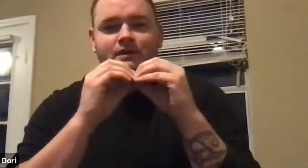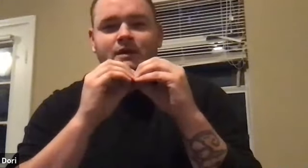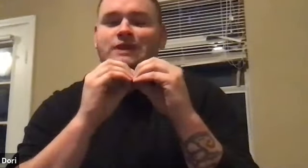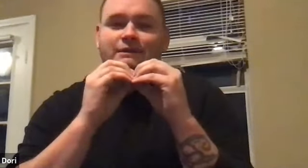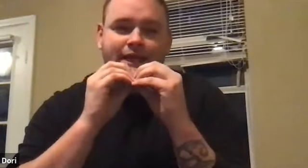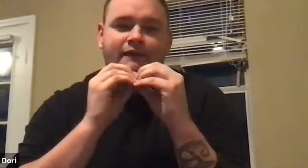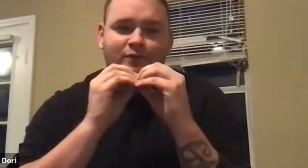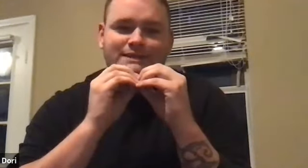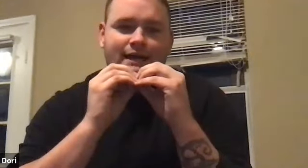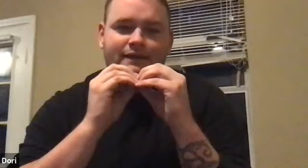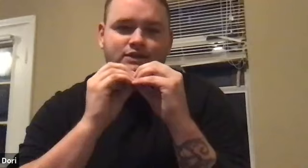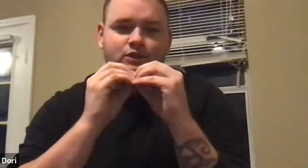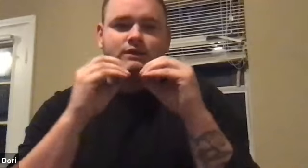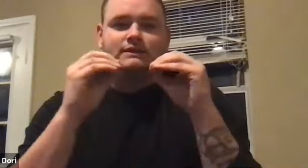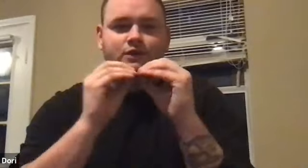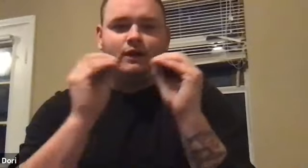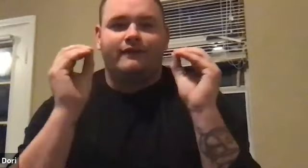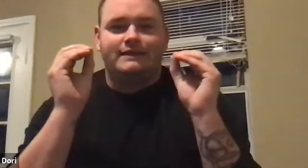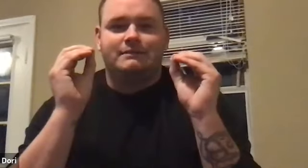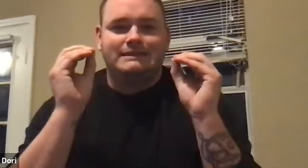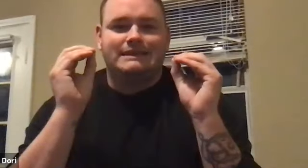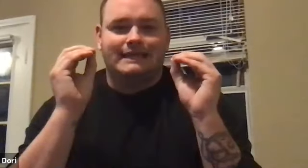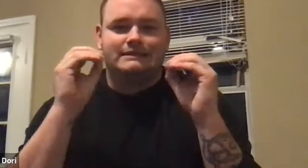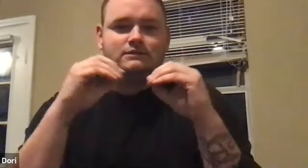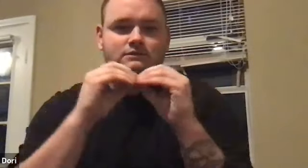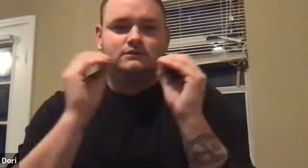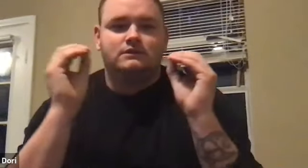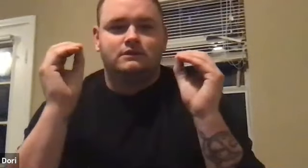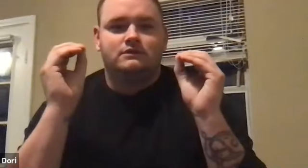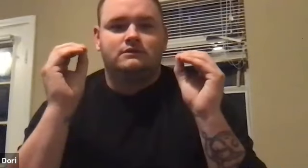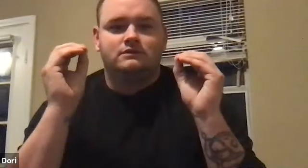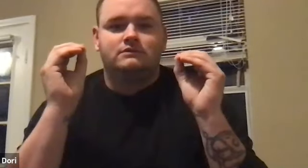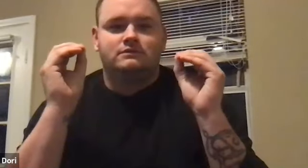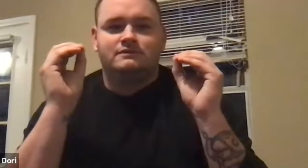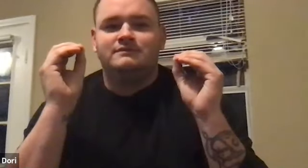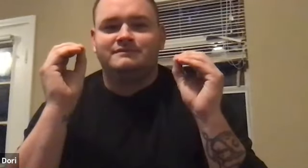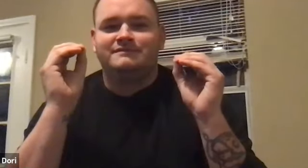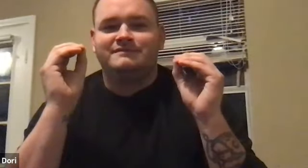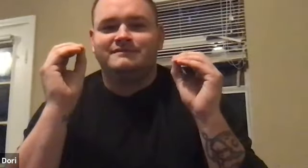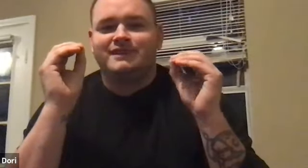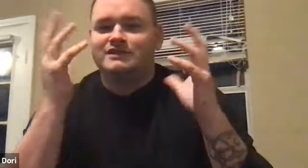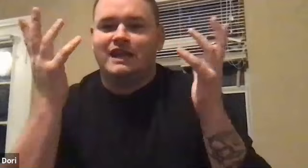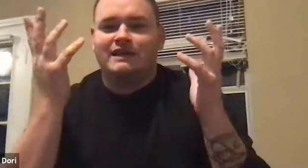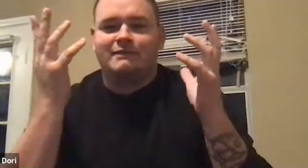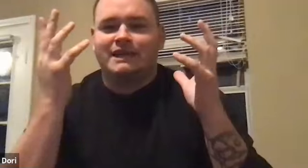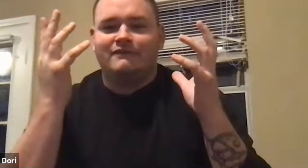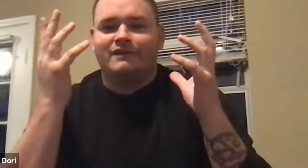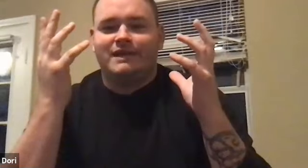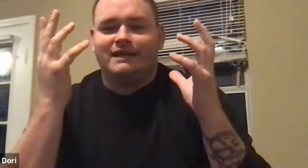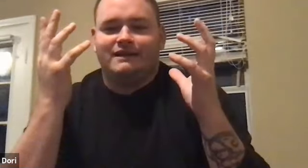But you have to be careful with signing this too, because if you do like this, it means kiss. God. That's a lot you got to be careful of. I